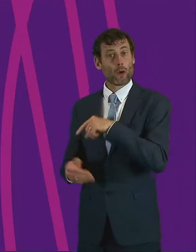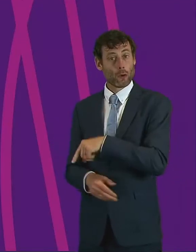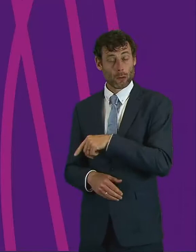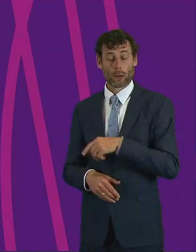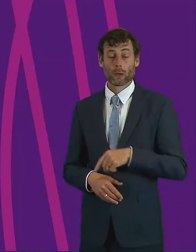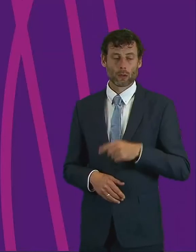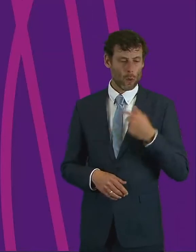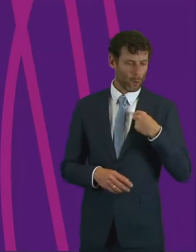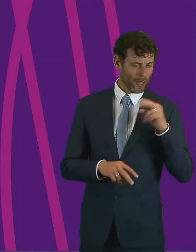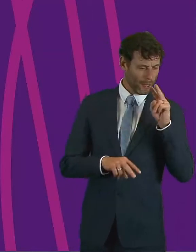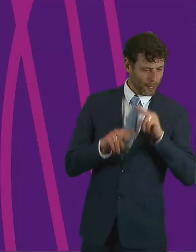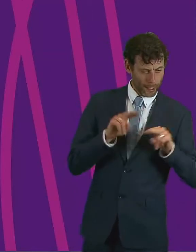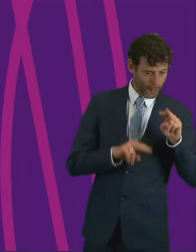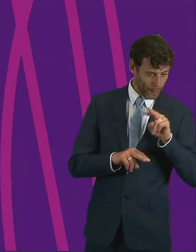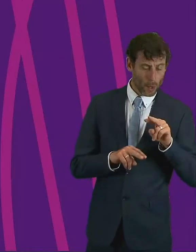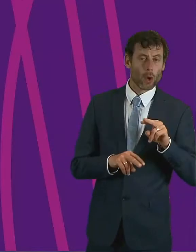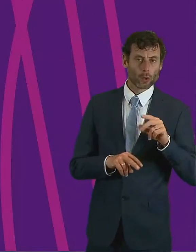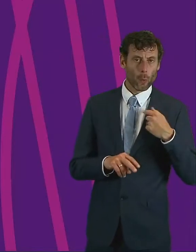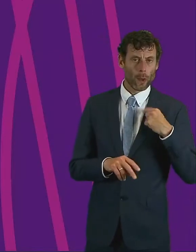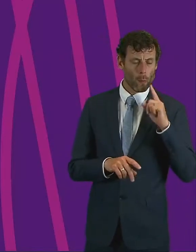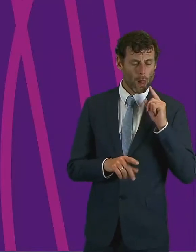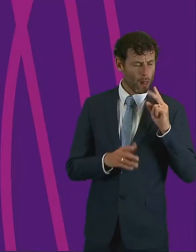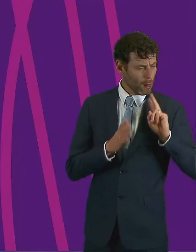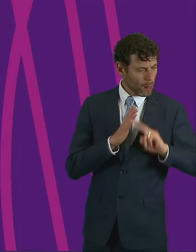to identify those who need the funding the most.